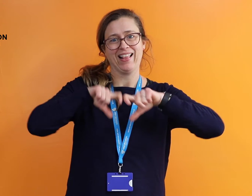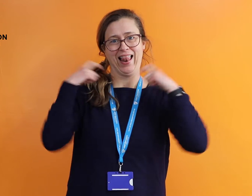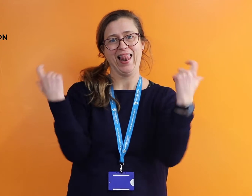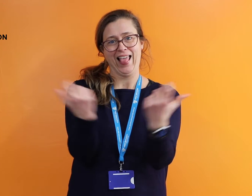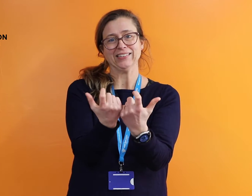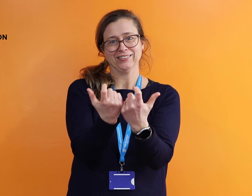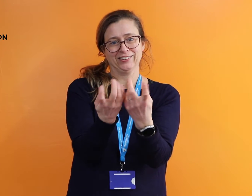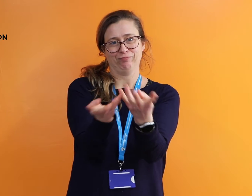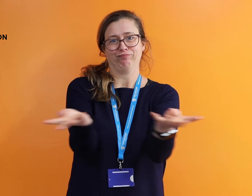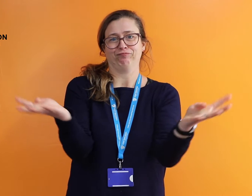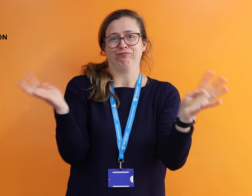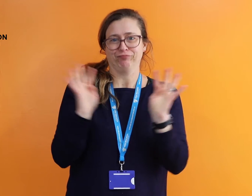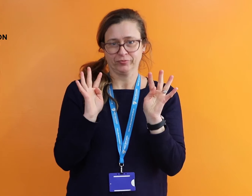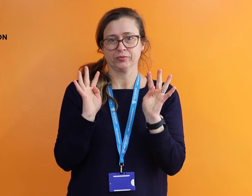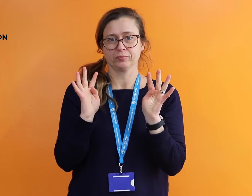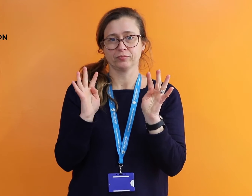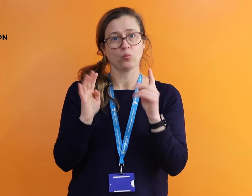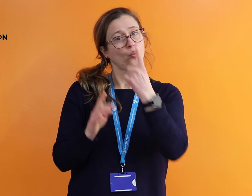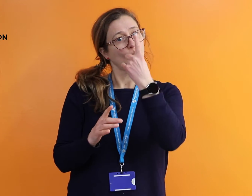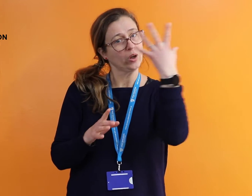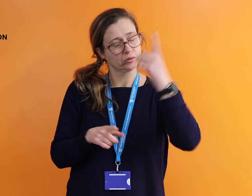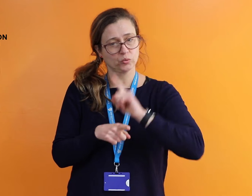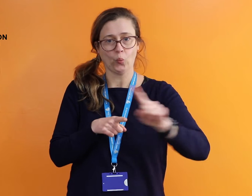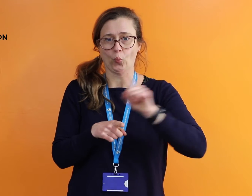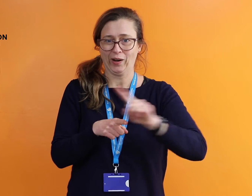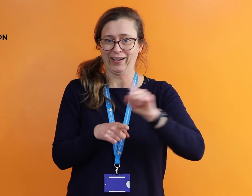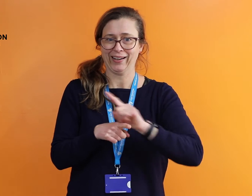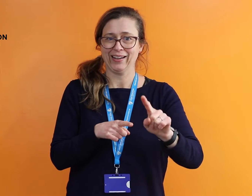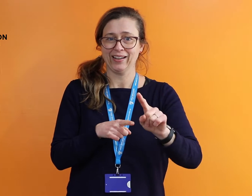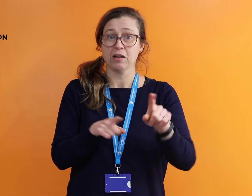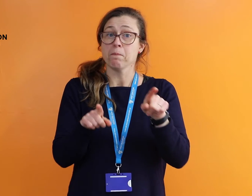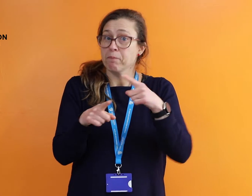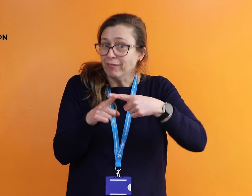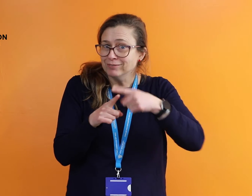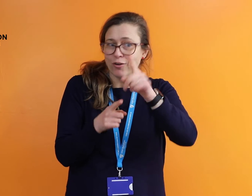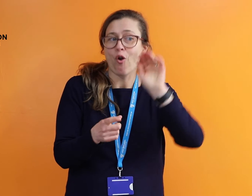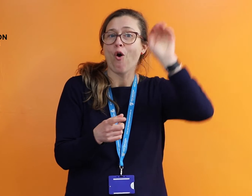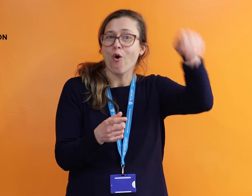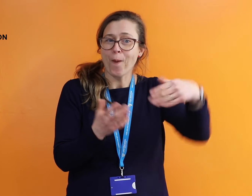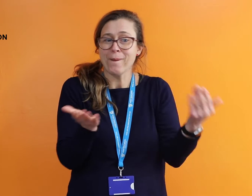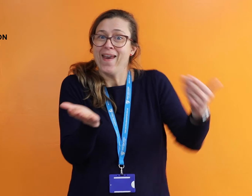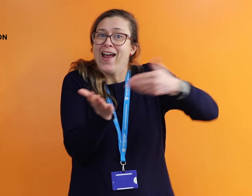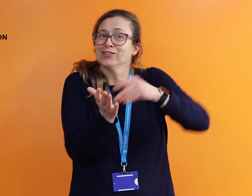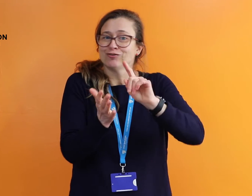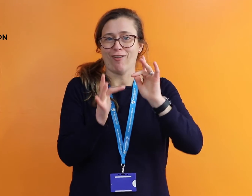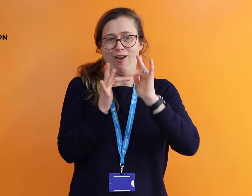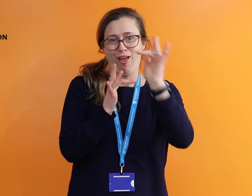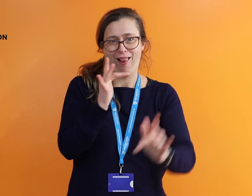So the course, you can come here to a class once a week, plus at home you'll have